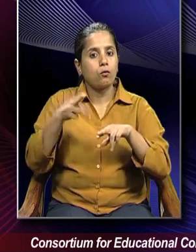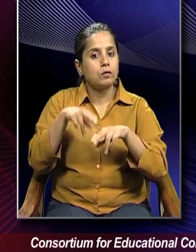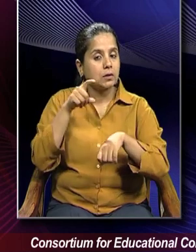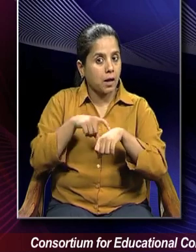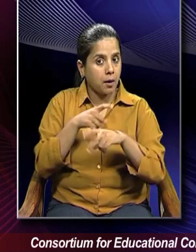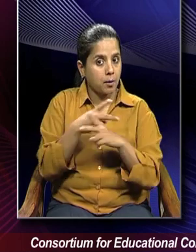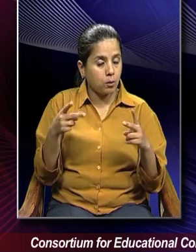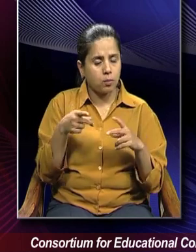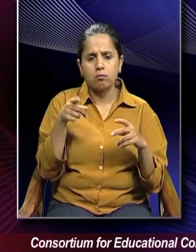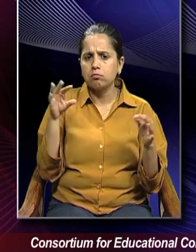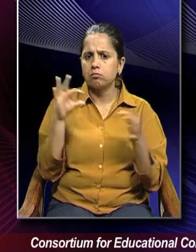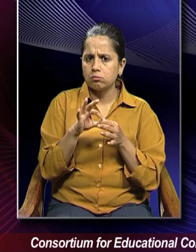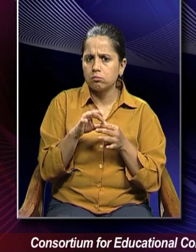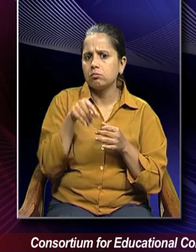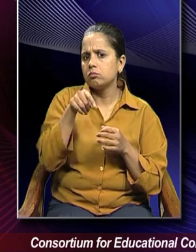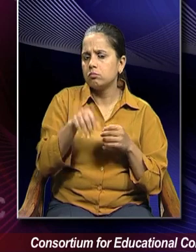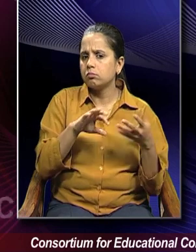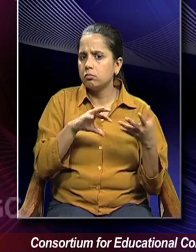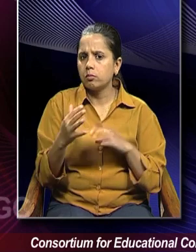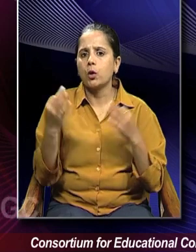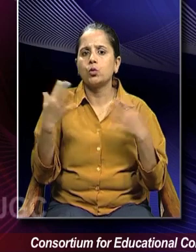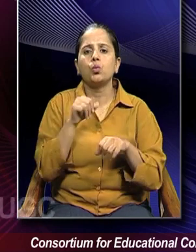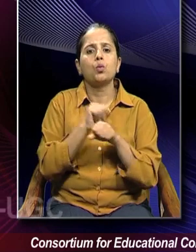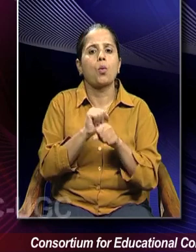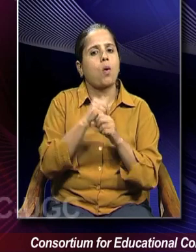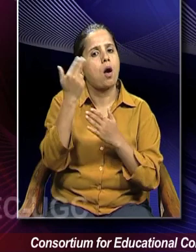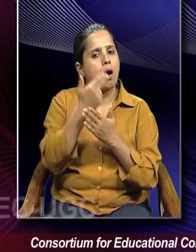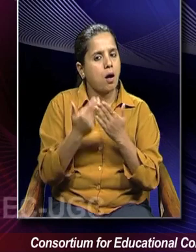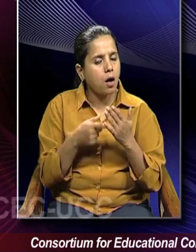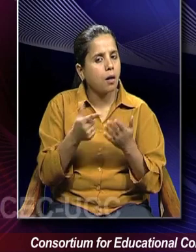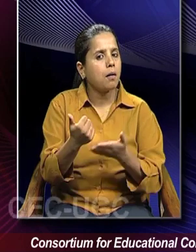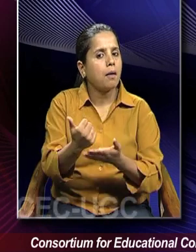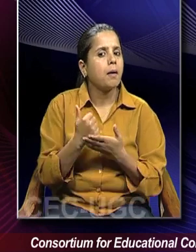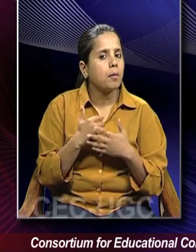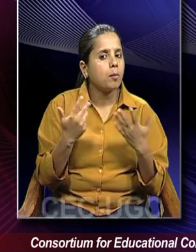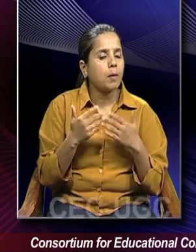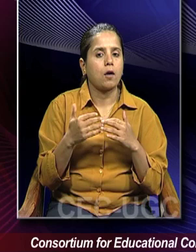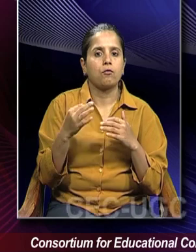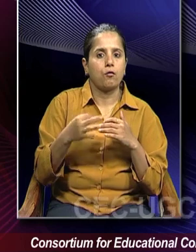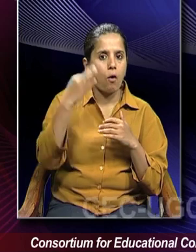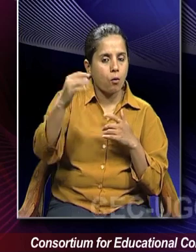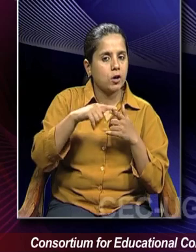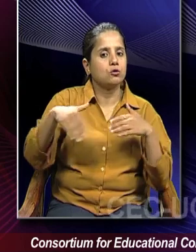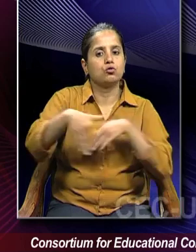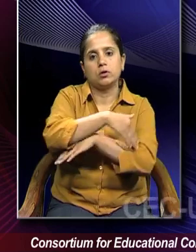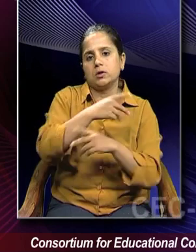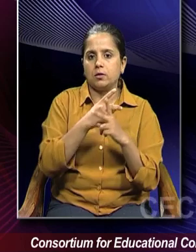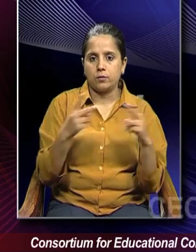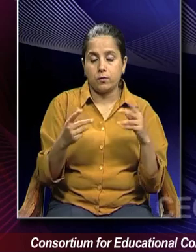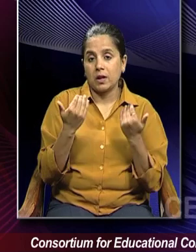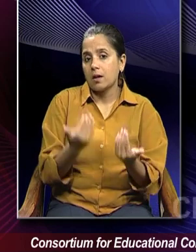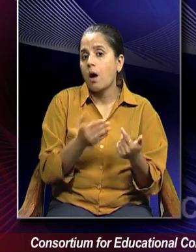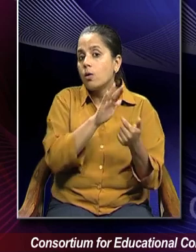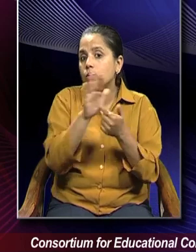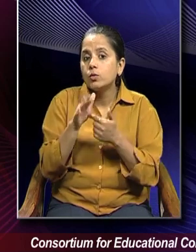basically related with creating a new work of art with the help of forward engineering. And here